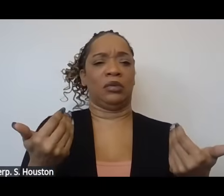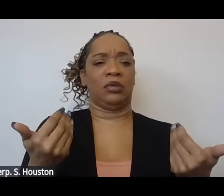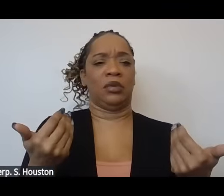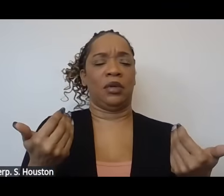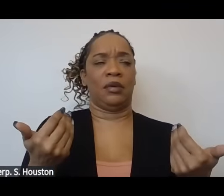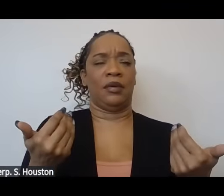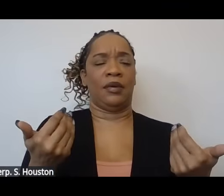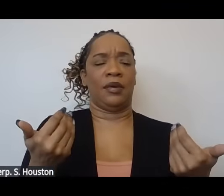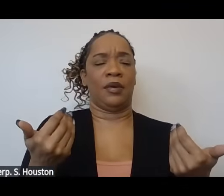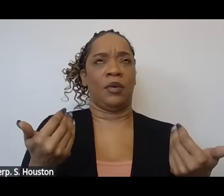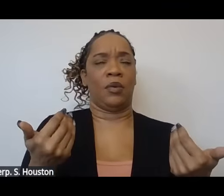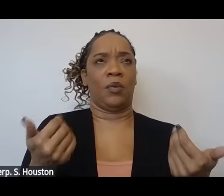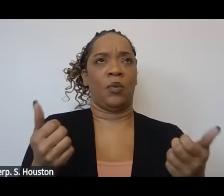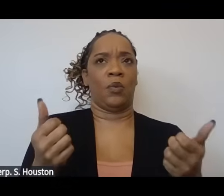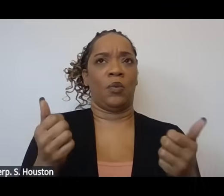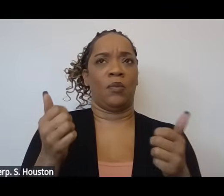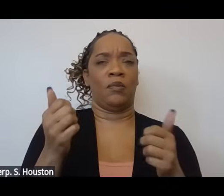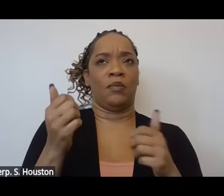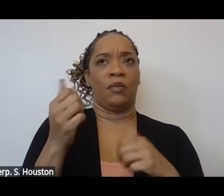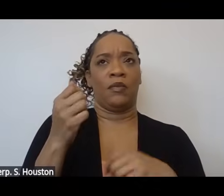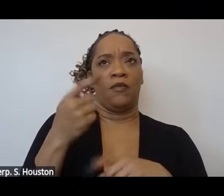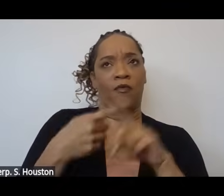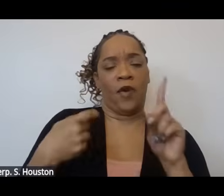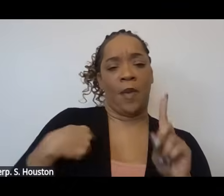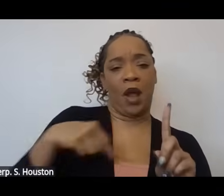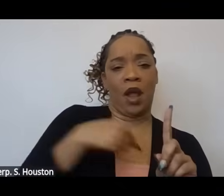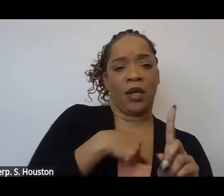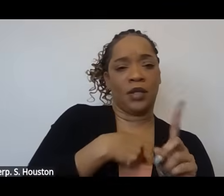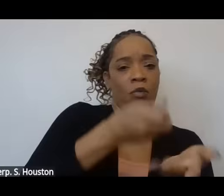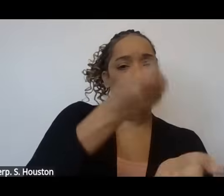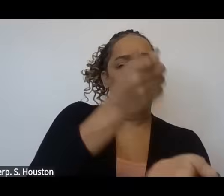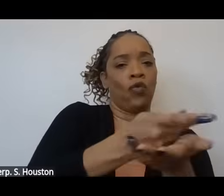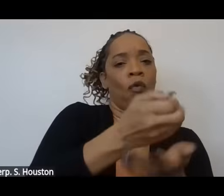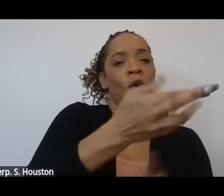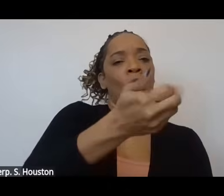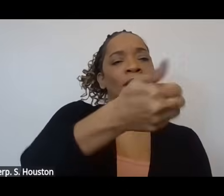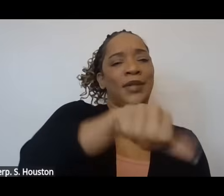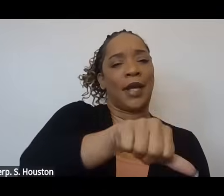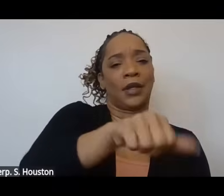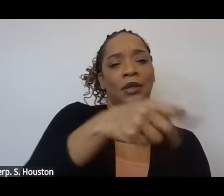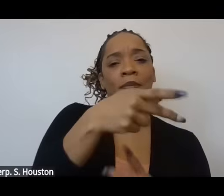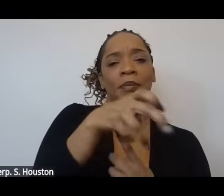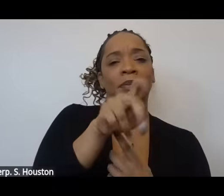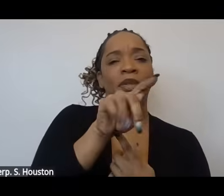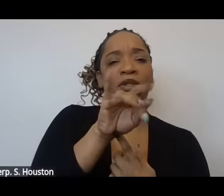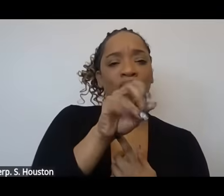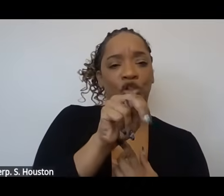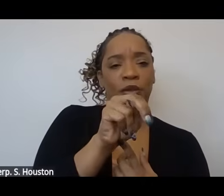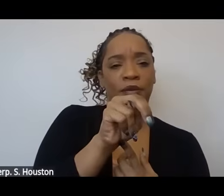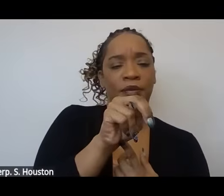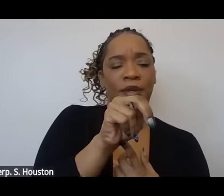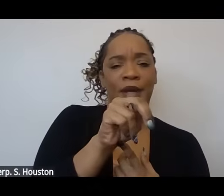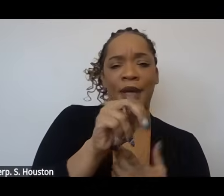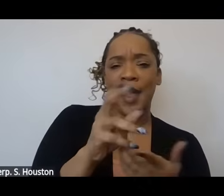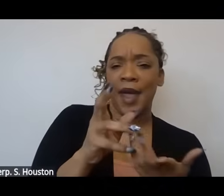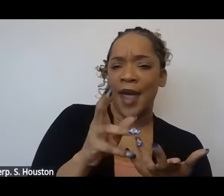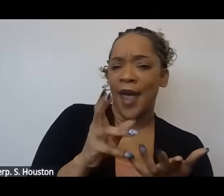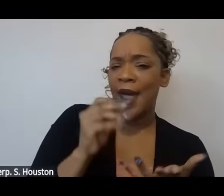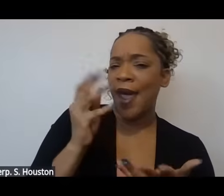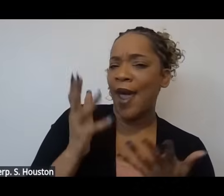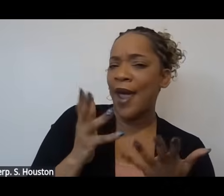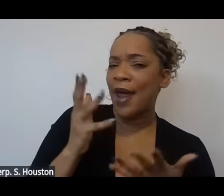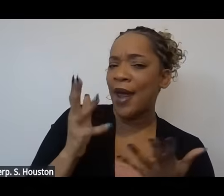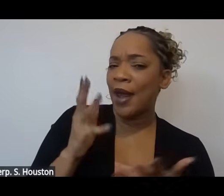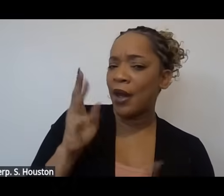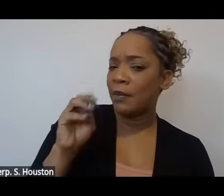us approving or rejecting a petition. I think, and Mr. Fracassi,